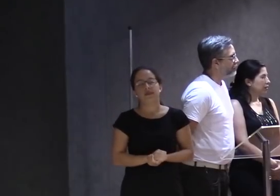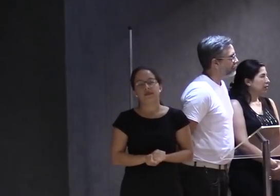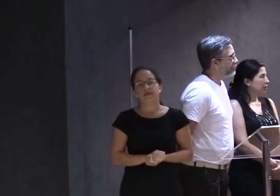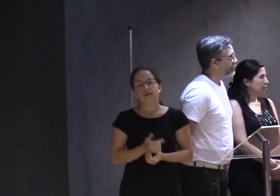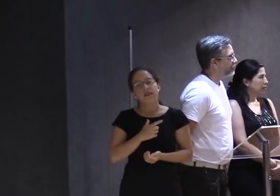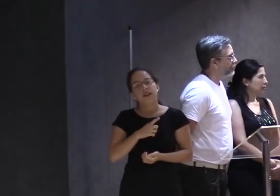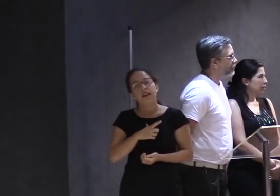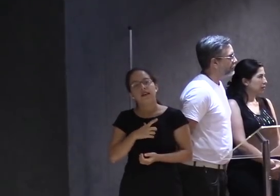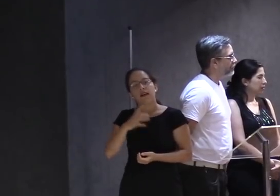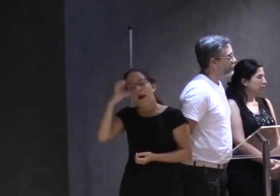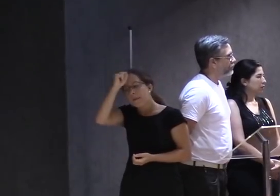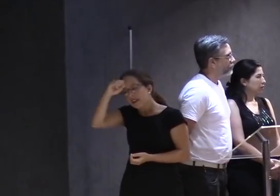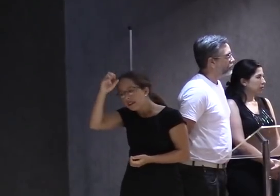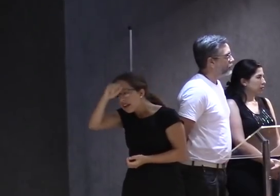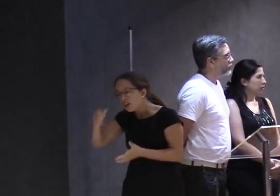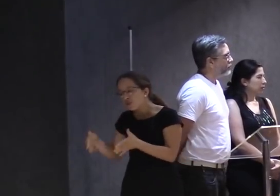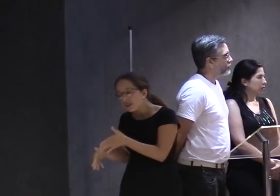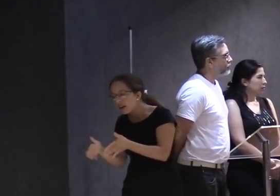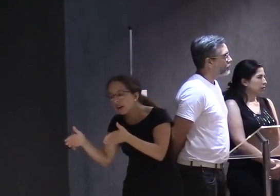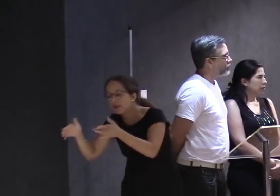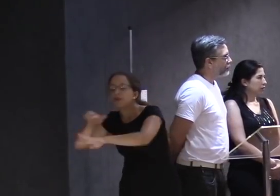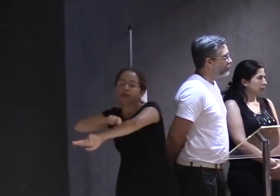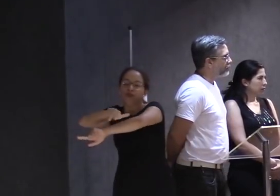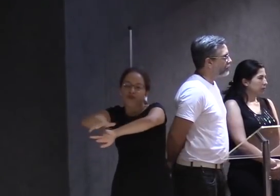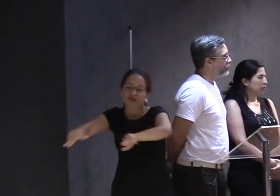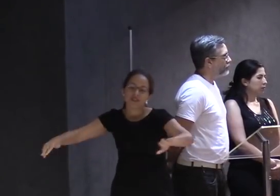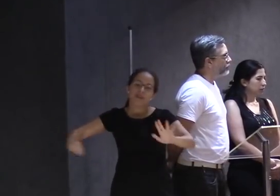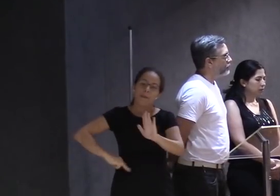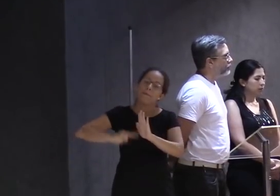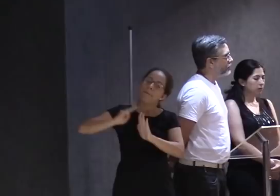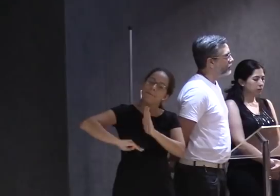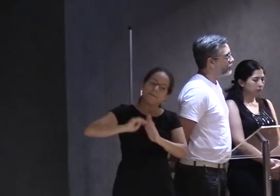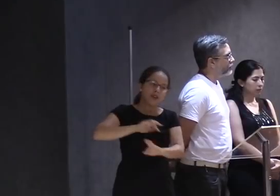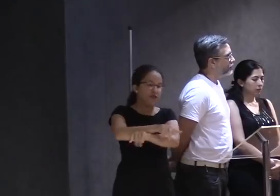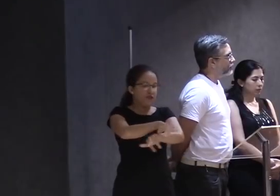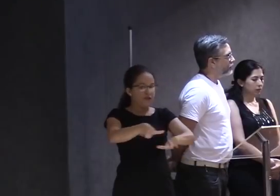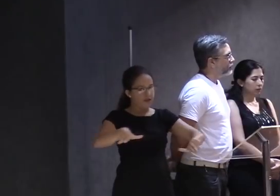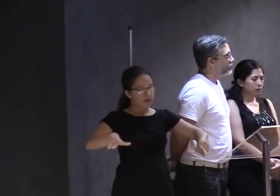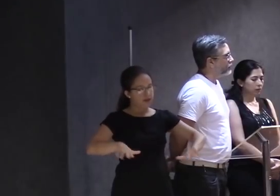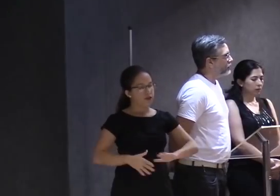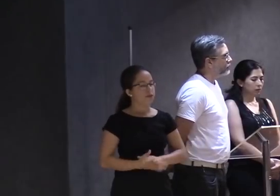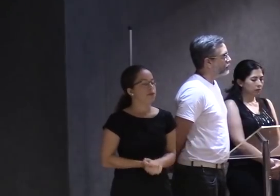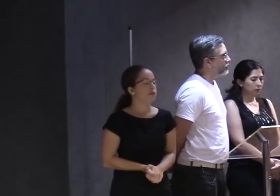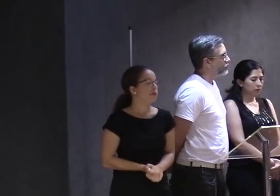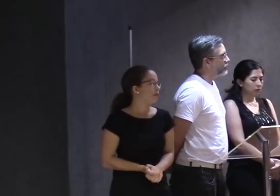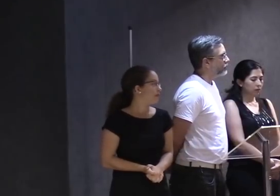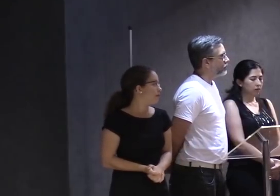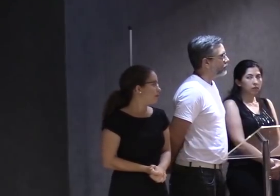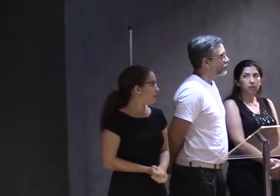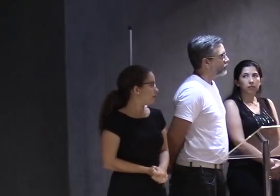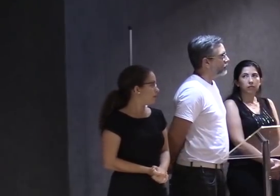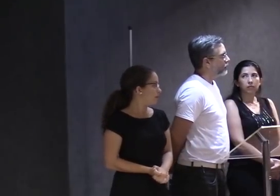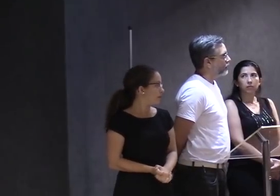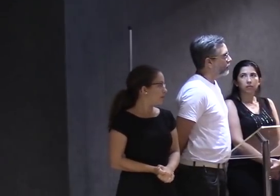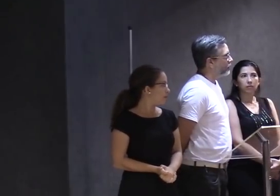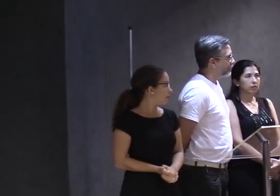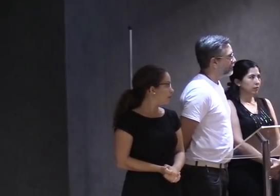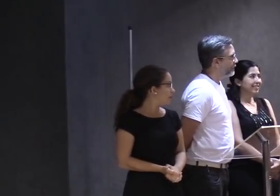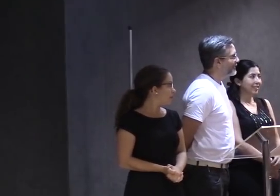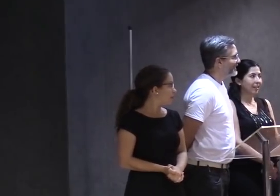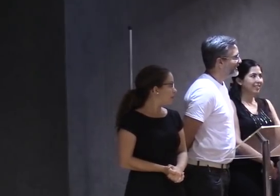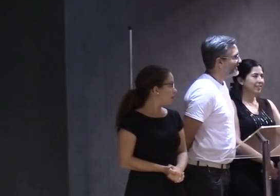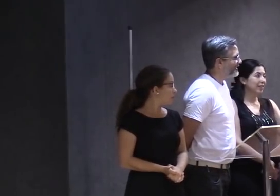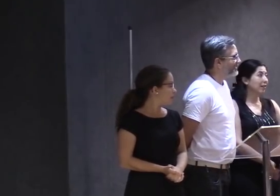ways. Nós temos que pensar em diferentes métodos de ensino para que todos consigam participar em diferentes maneiras. And we have to think